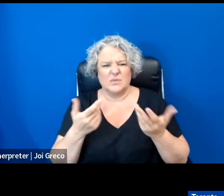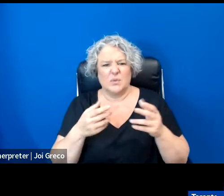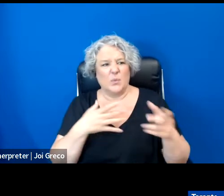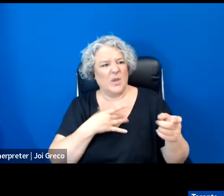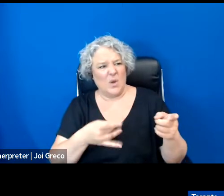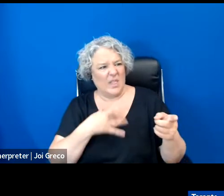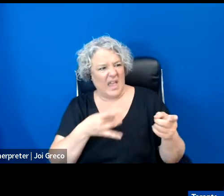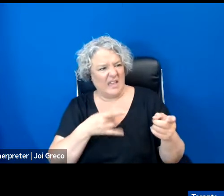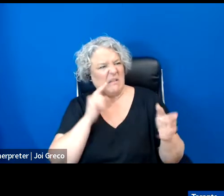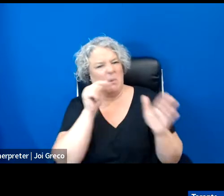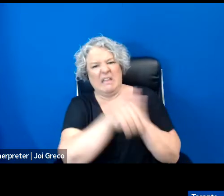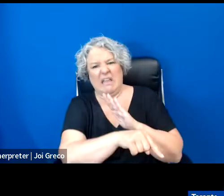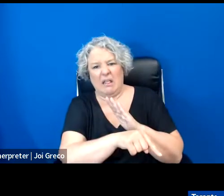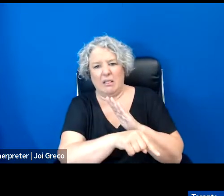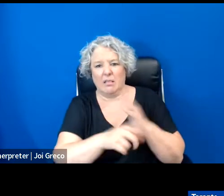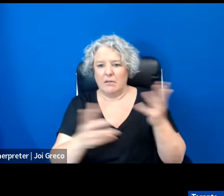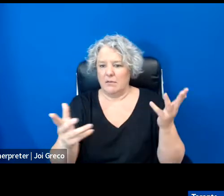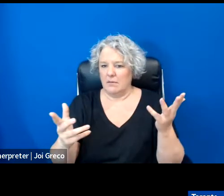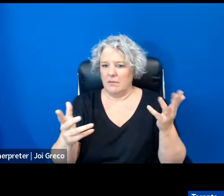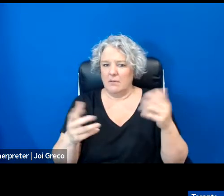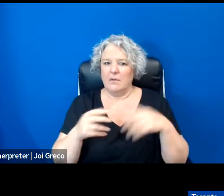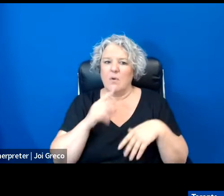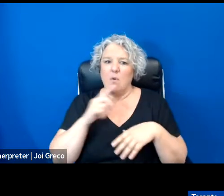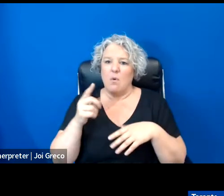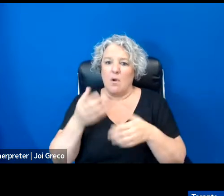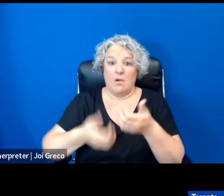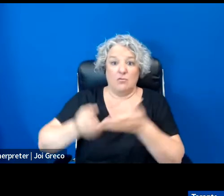part of the elite.